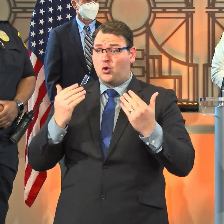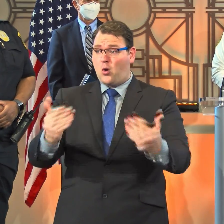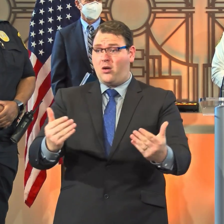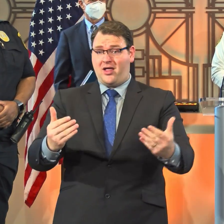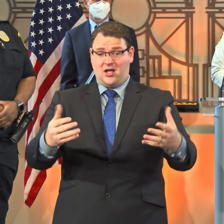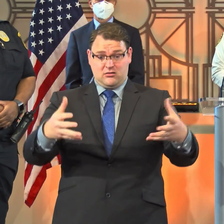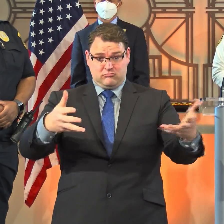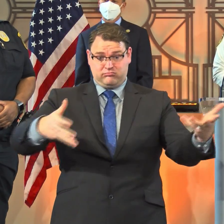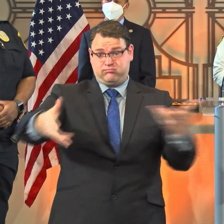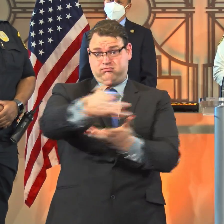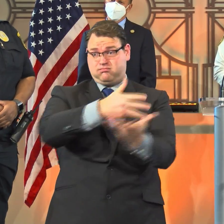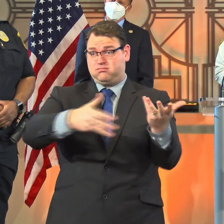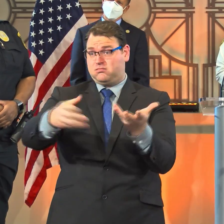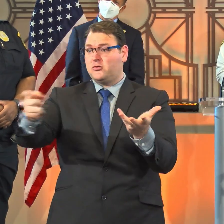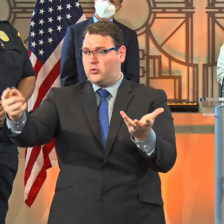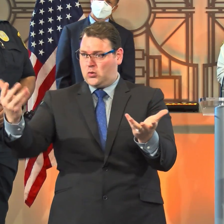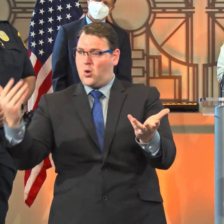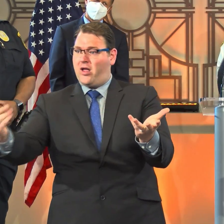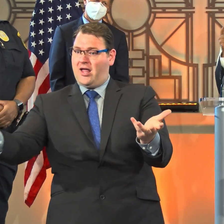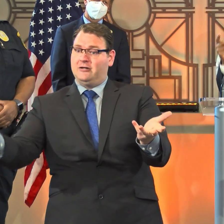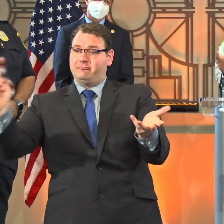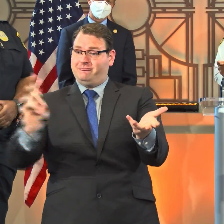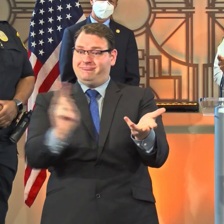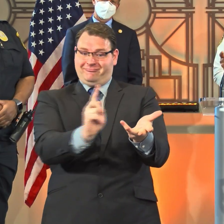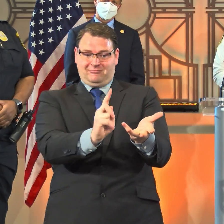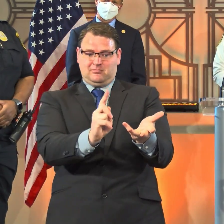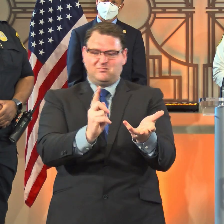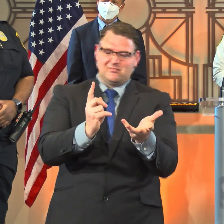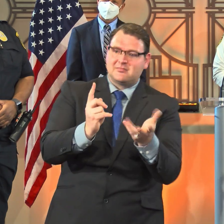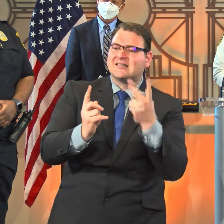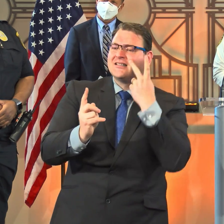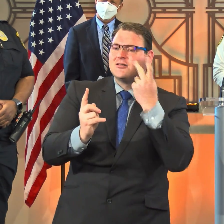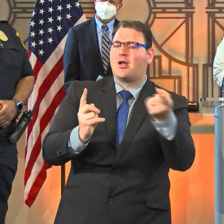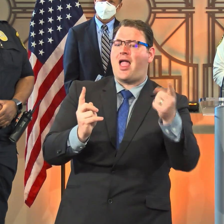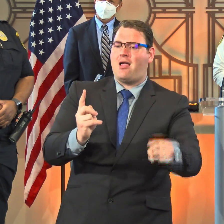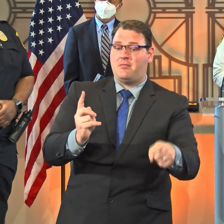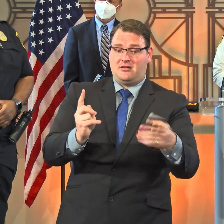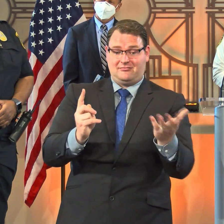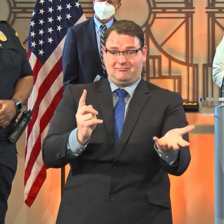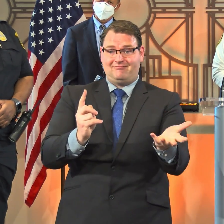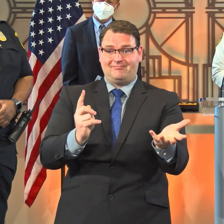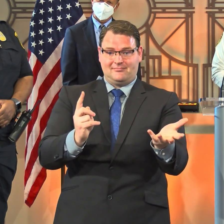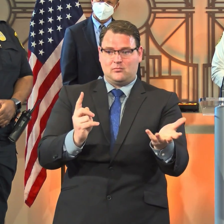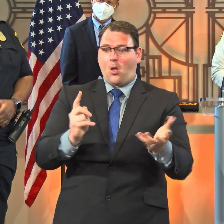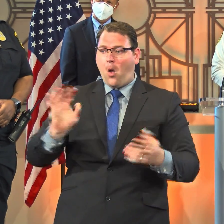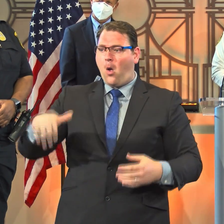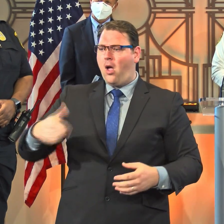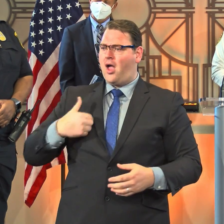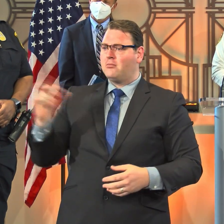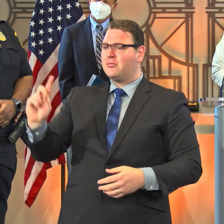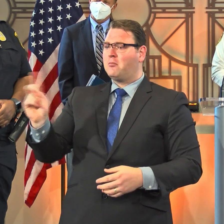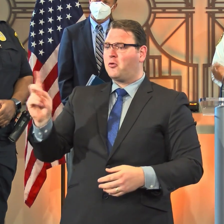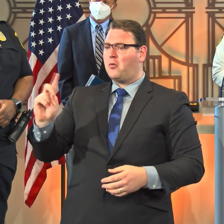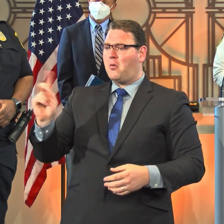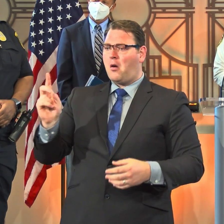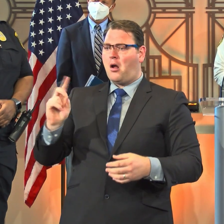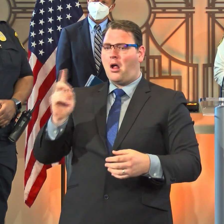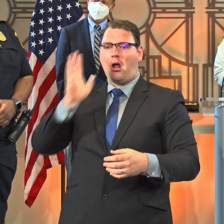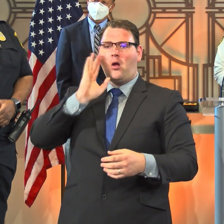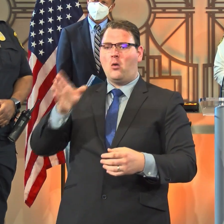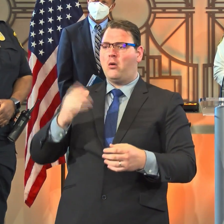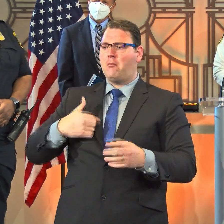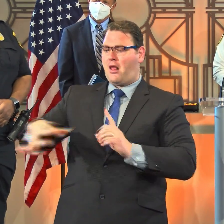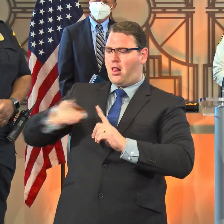see what happens. This virus is not going to skip over you because you are a Democrat, and it's not going to go around